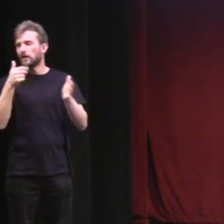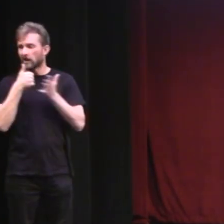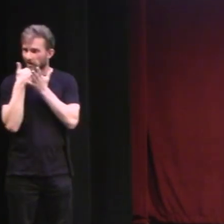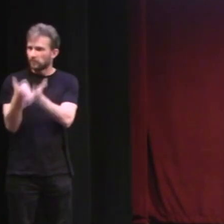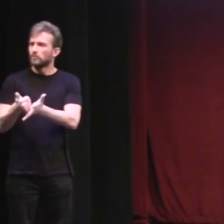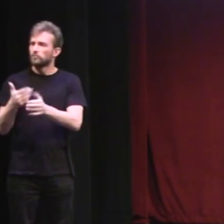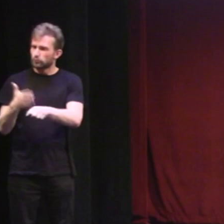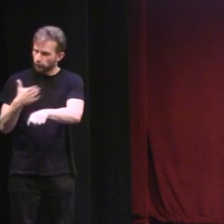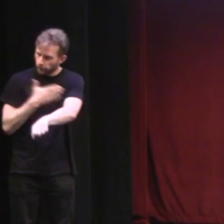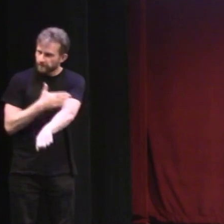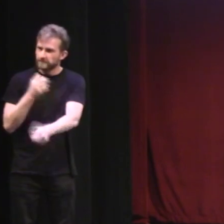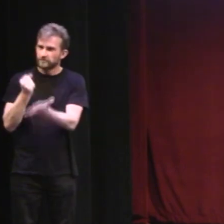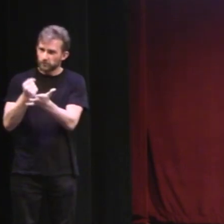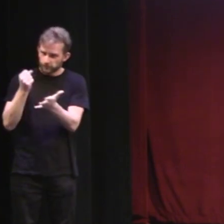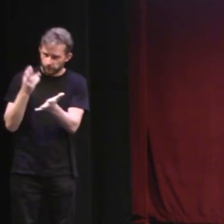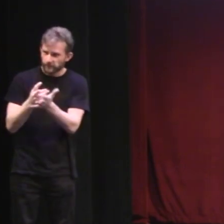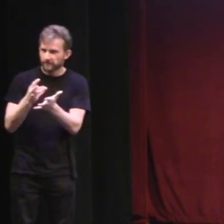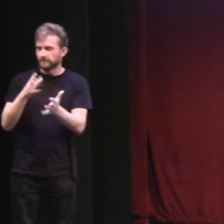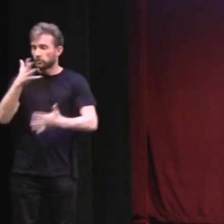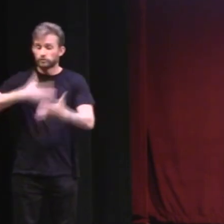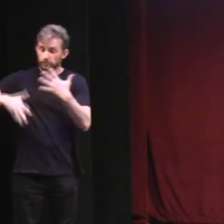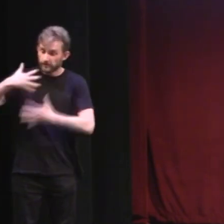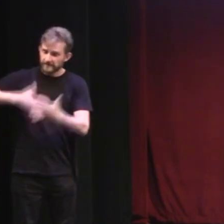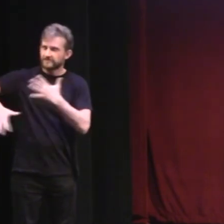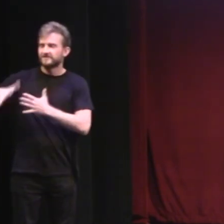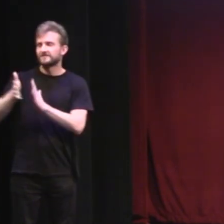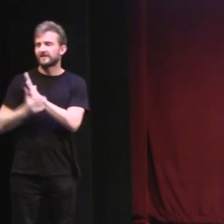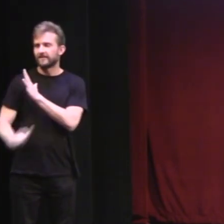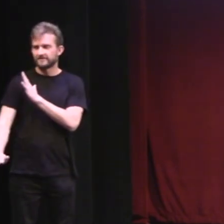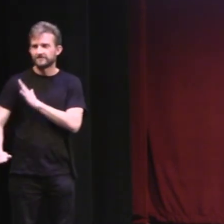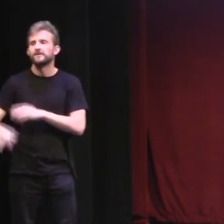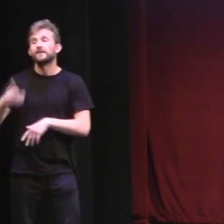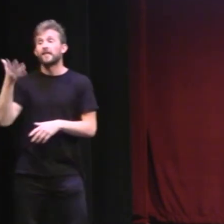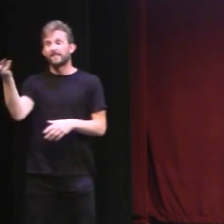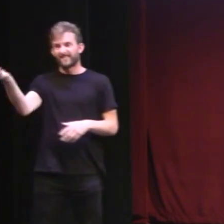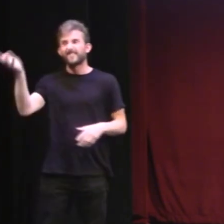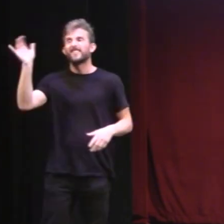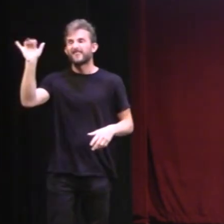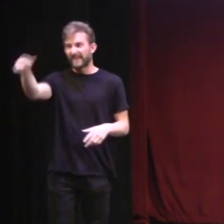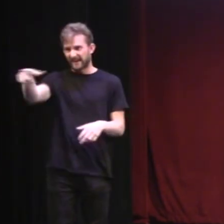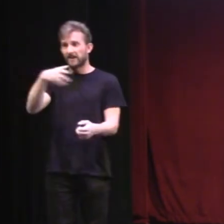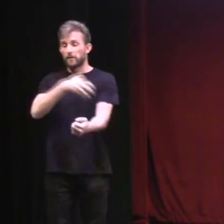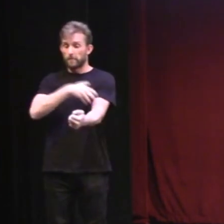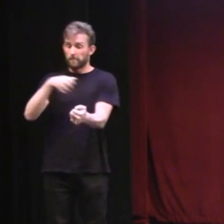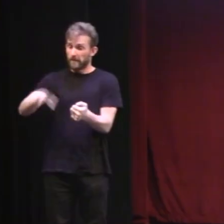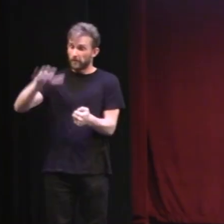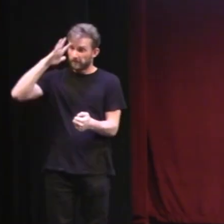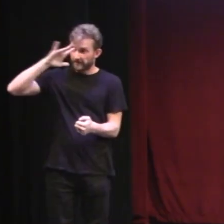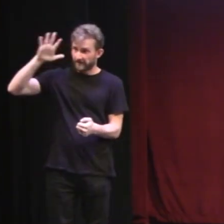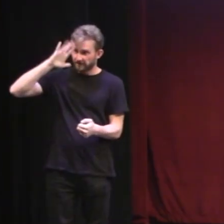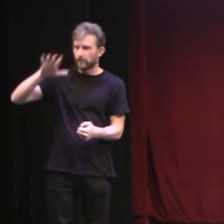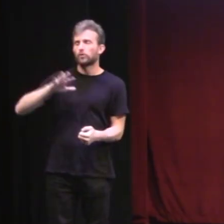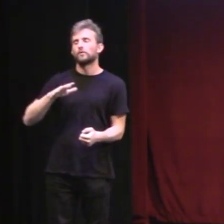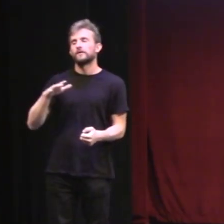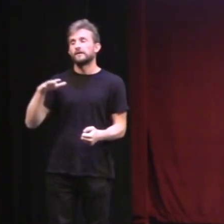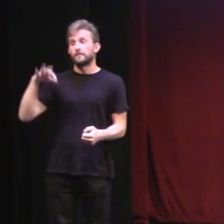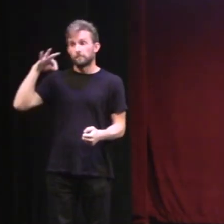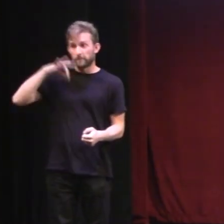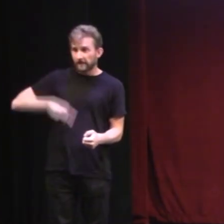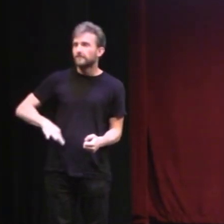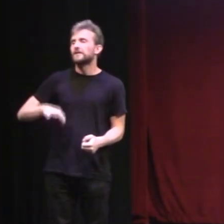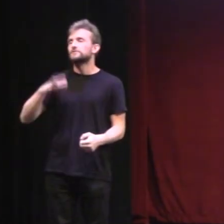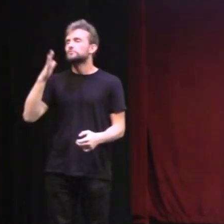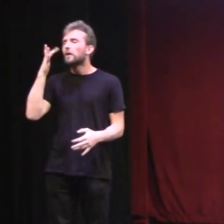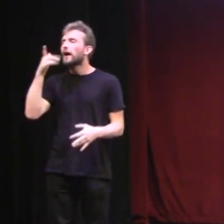The empowerment theory would encourage us to make sure that he can use those skills without my help, without the help of